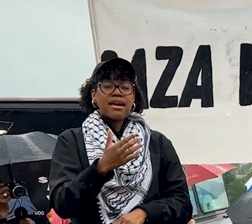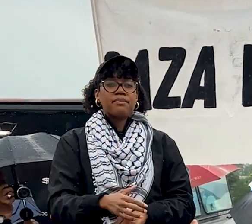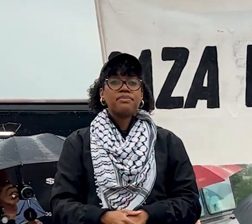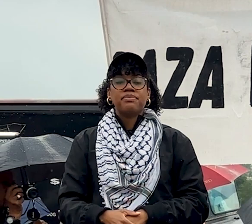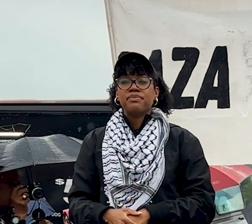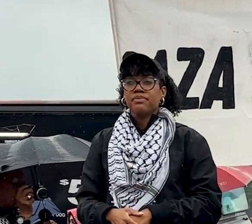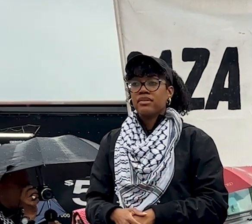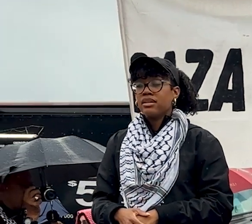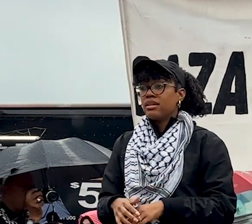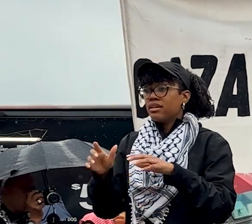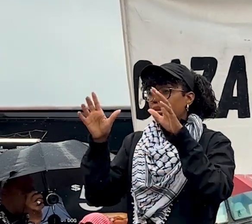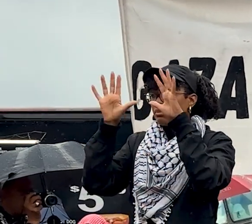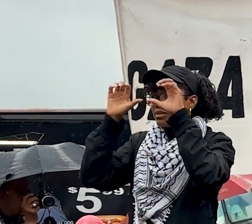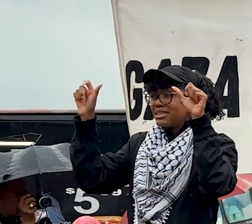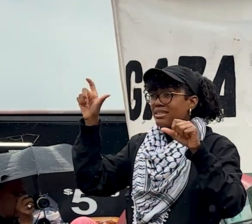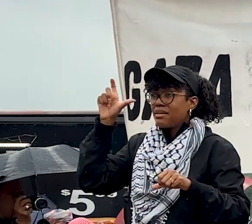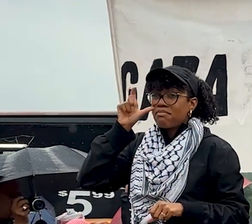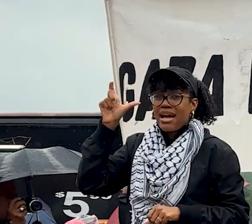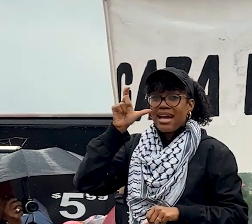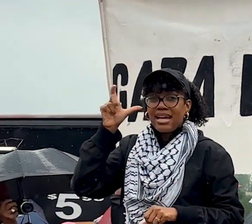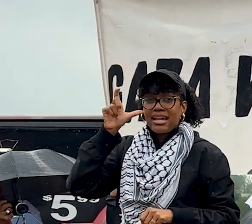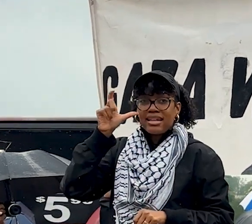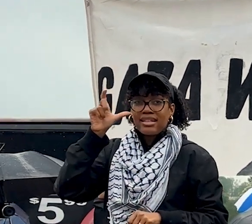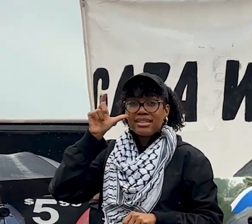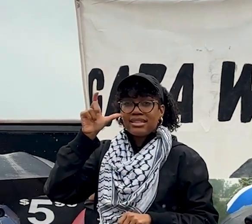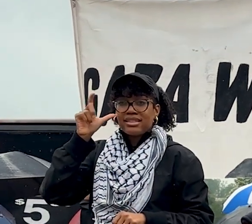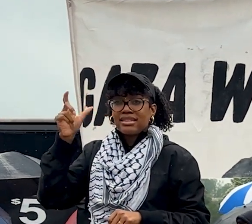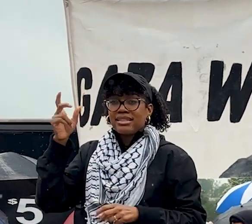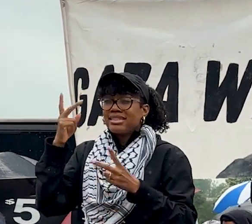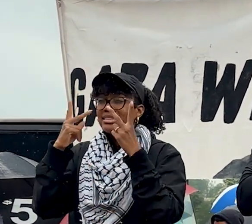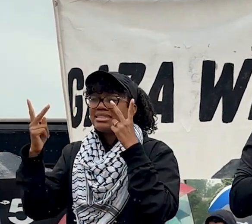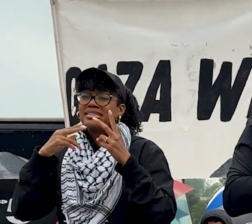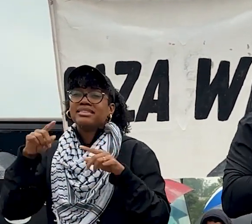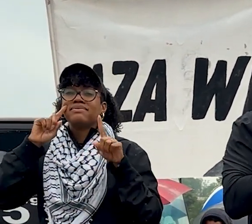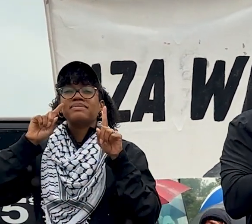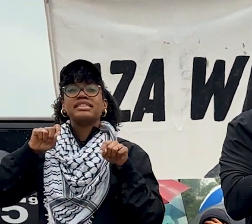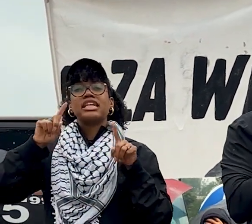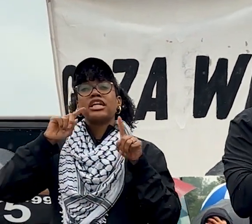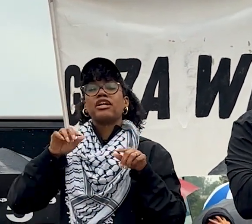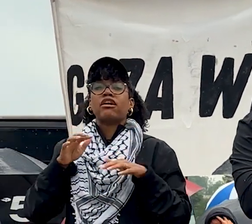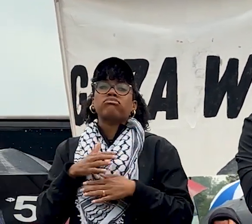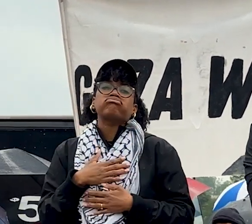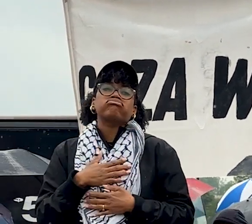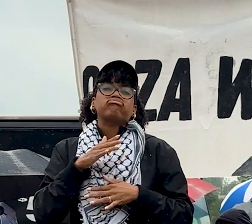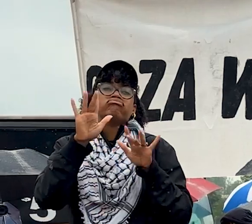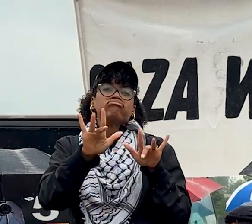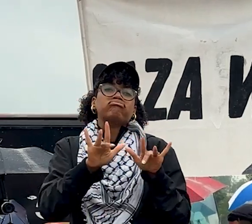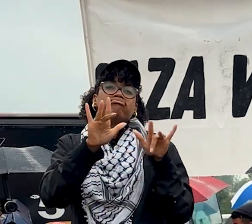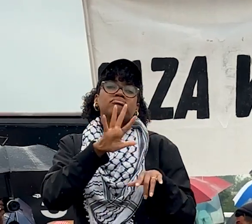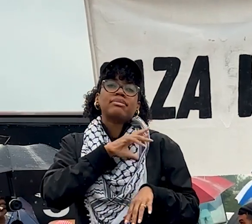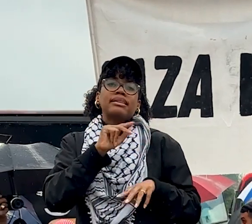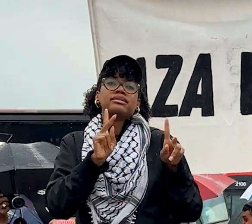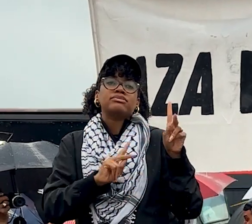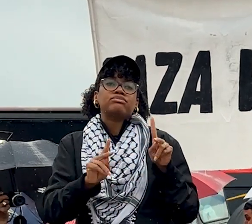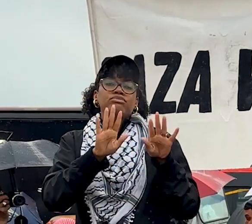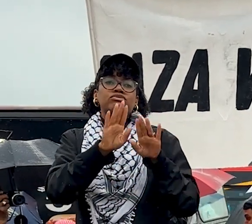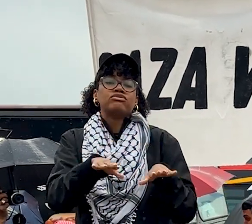When Biden is shedding this crocodile tears over the suffering of the Palestinian